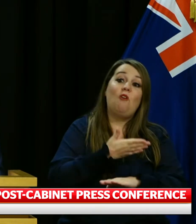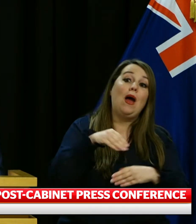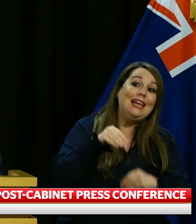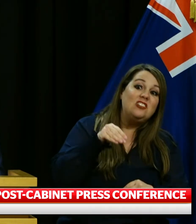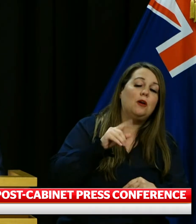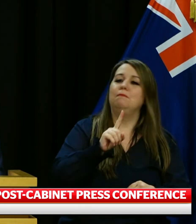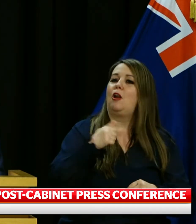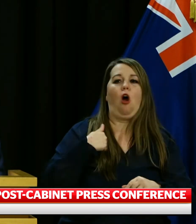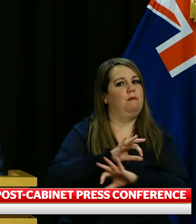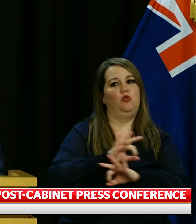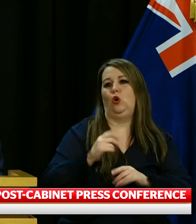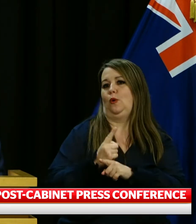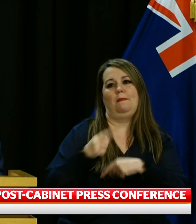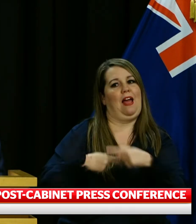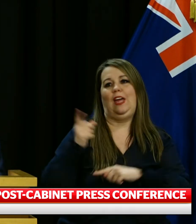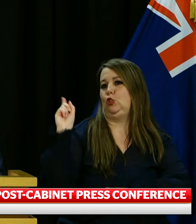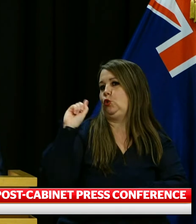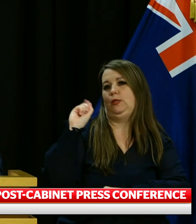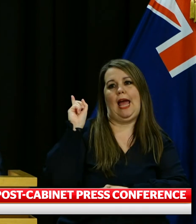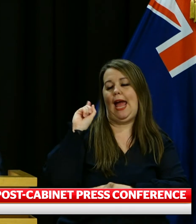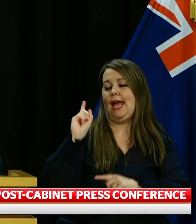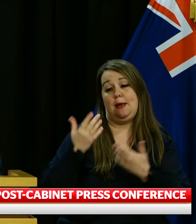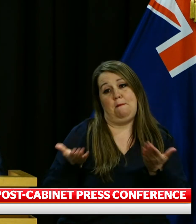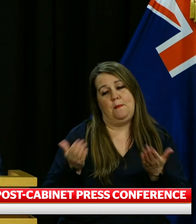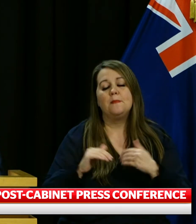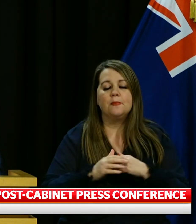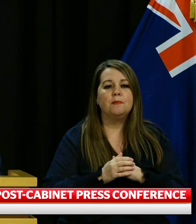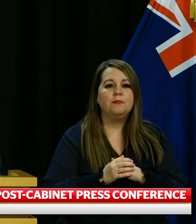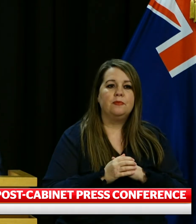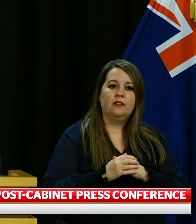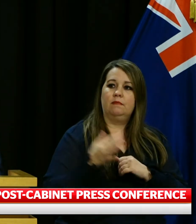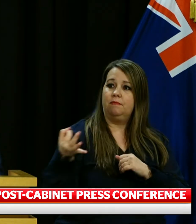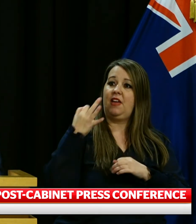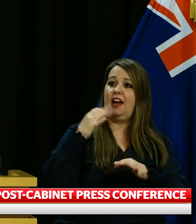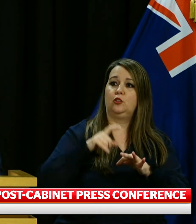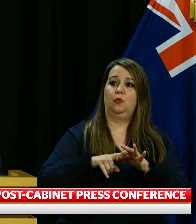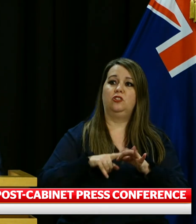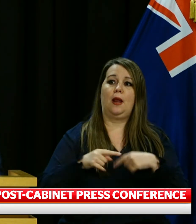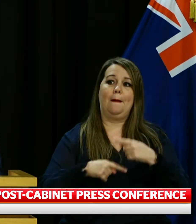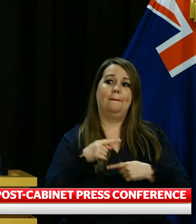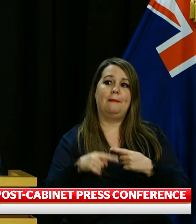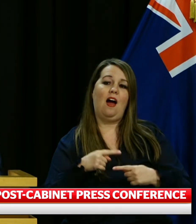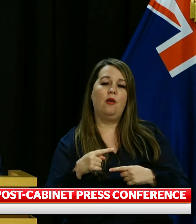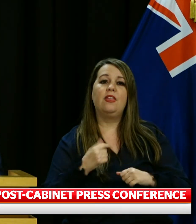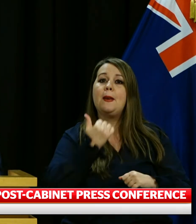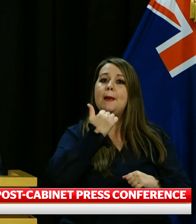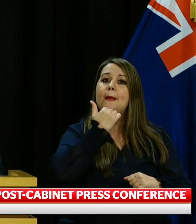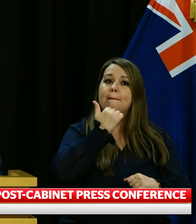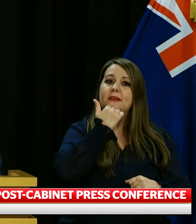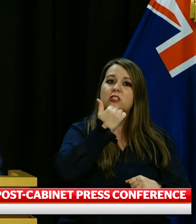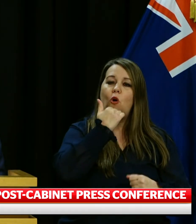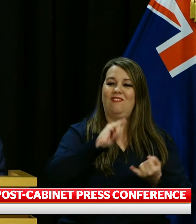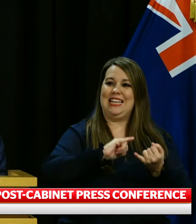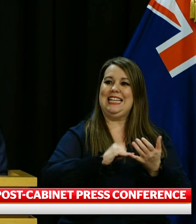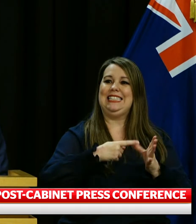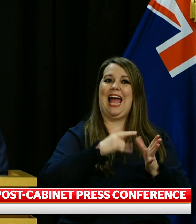not doing that today. Have you had any briefings on the numbers or attrition within the SAS?